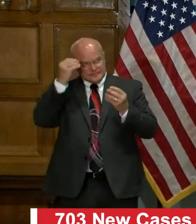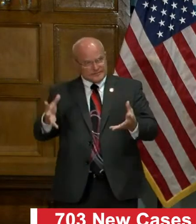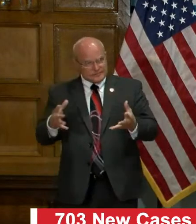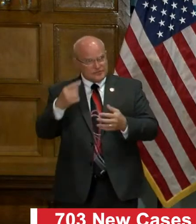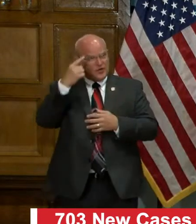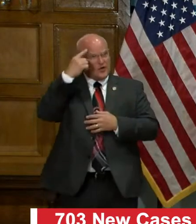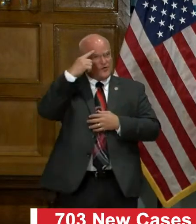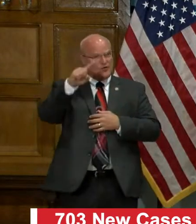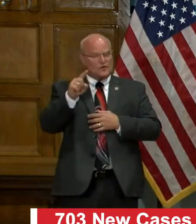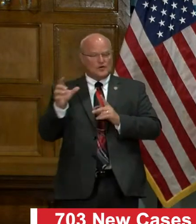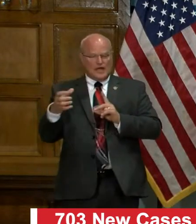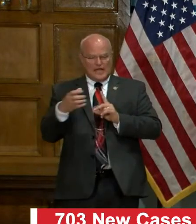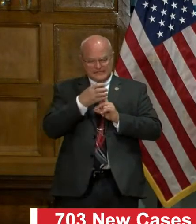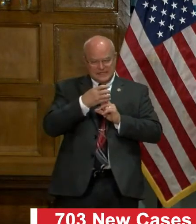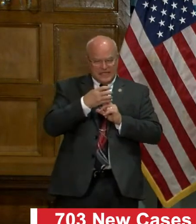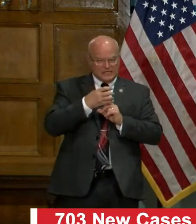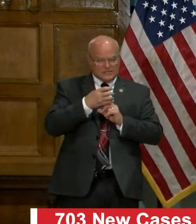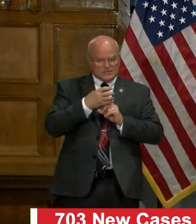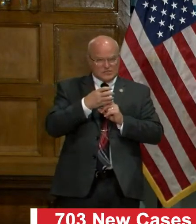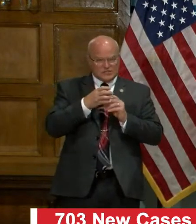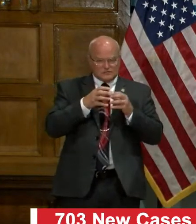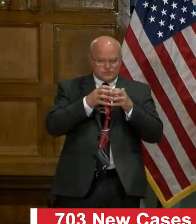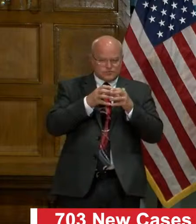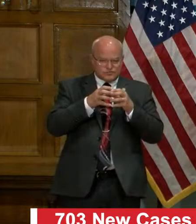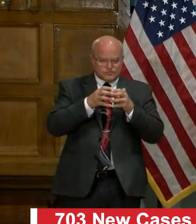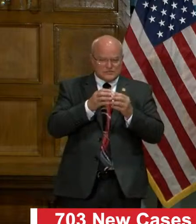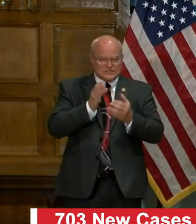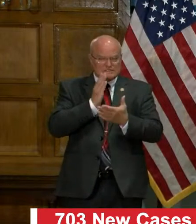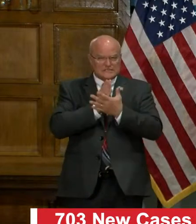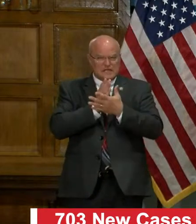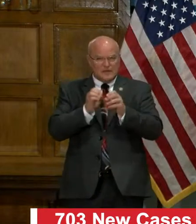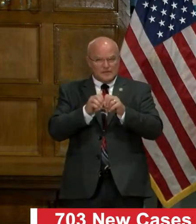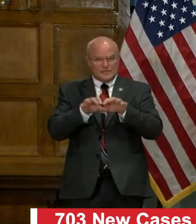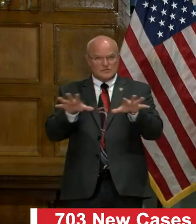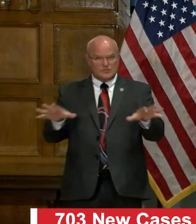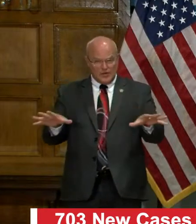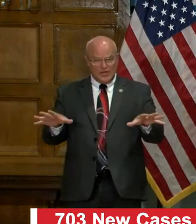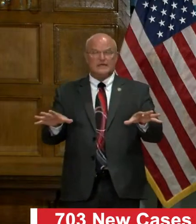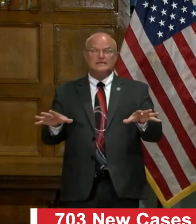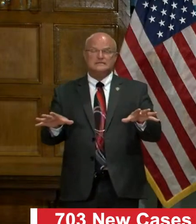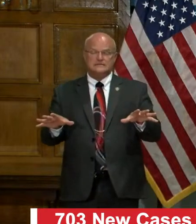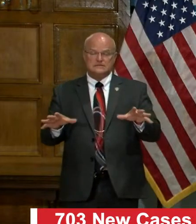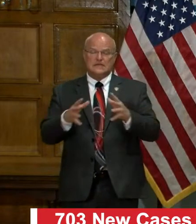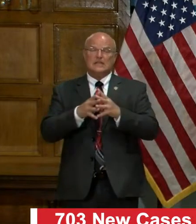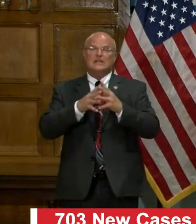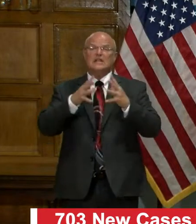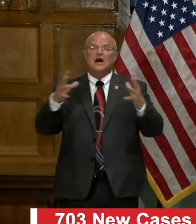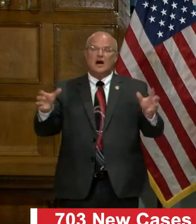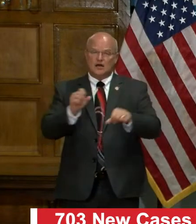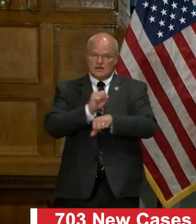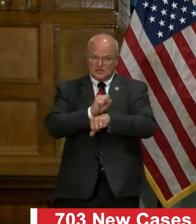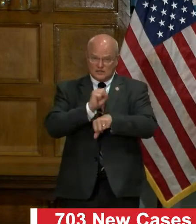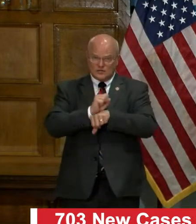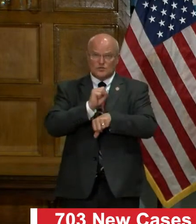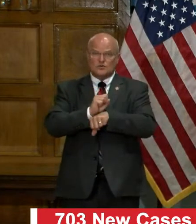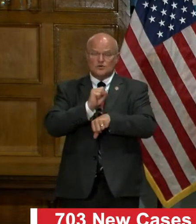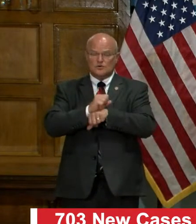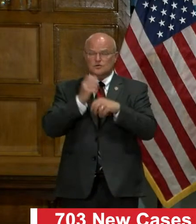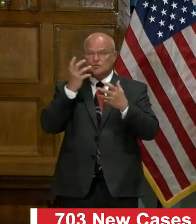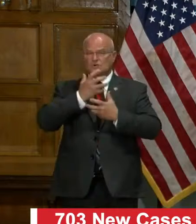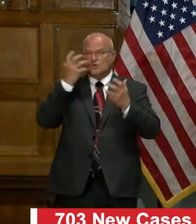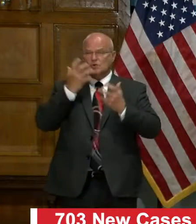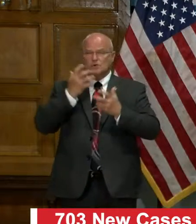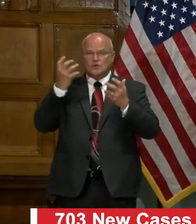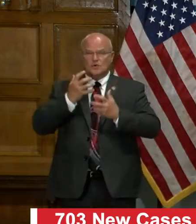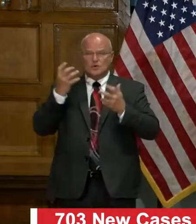for isolation to prevent that spread. It is a lot of work. It is a lot of